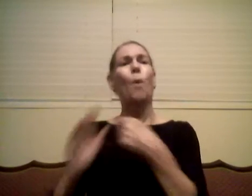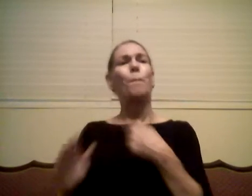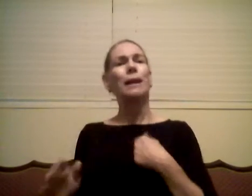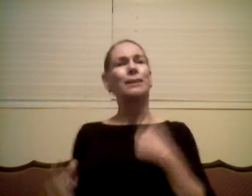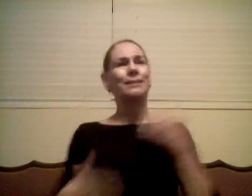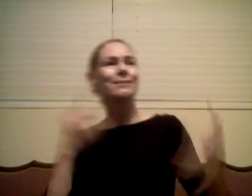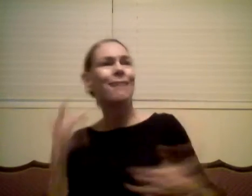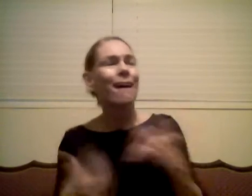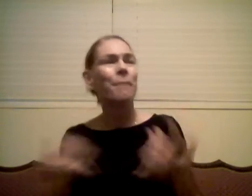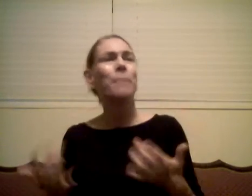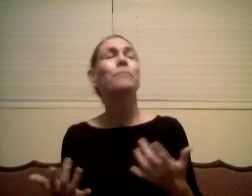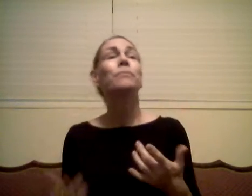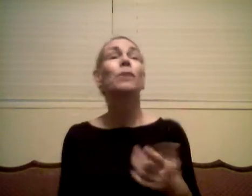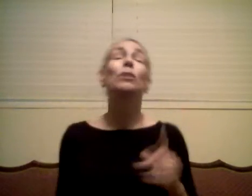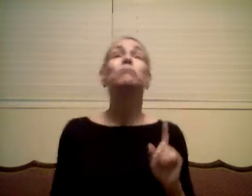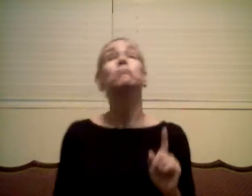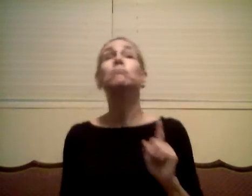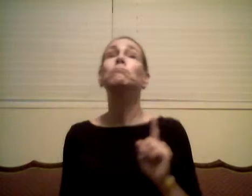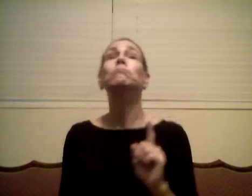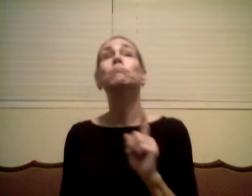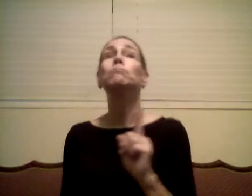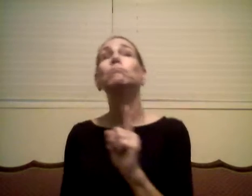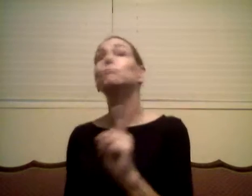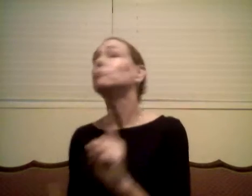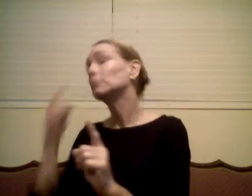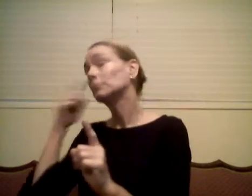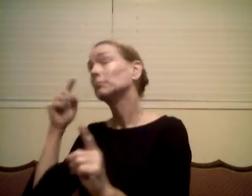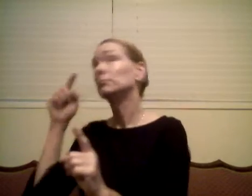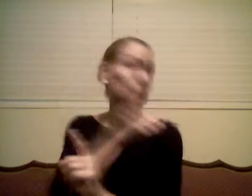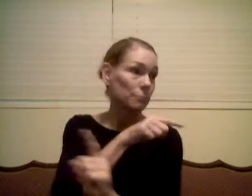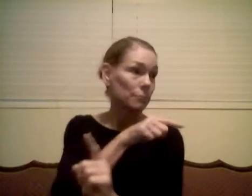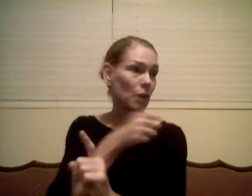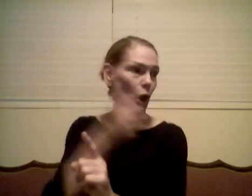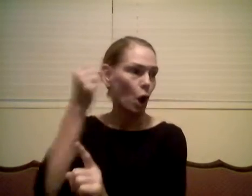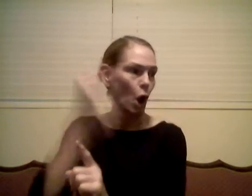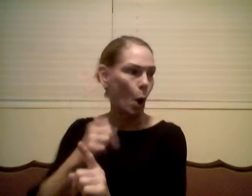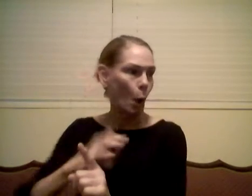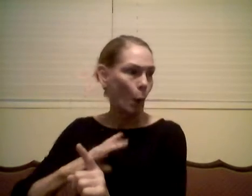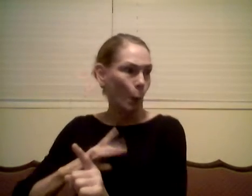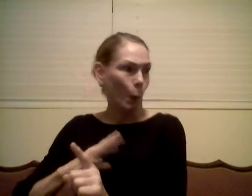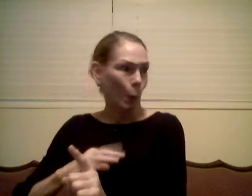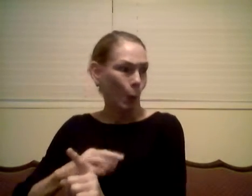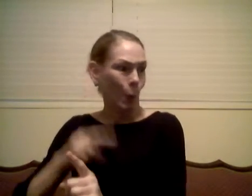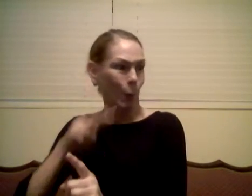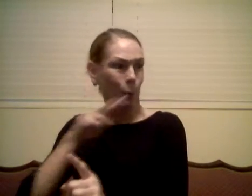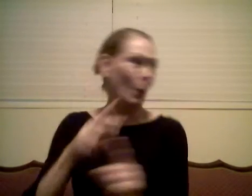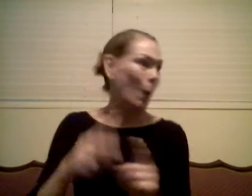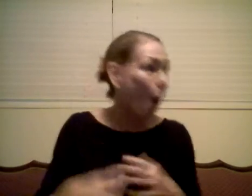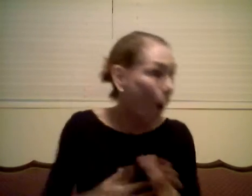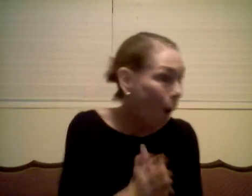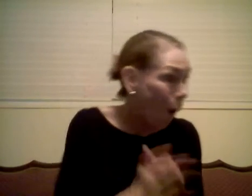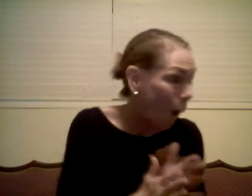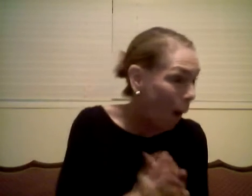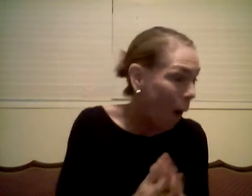right? If you're walking by a Ferrari and you're interested in it, you're just going to go, whatever. Oh, I don't think so. You're going to be sitting in